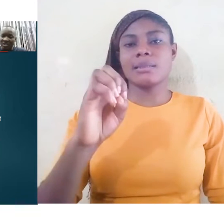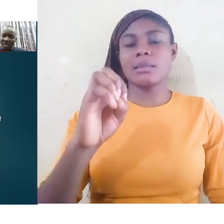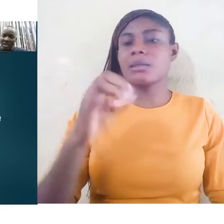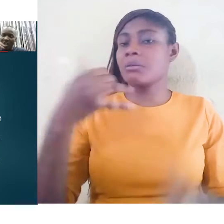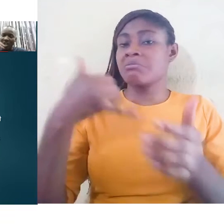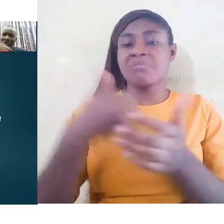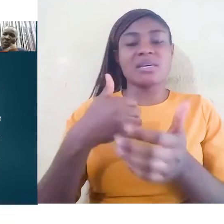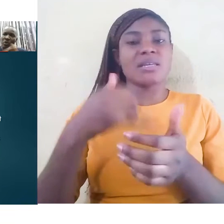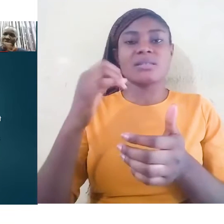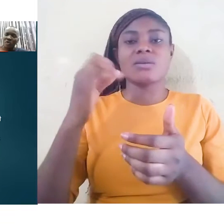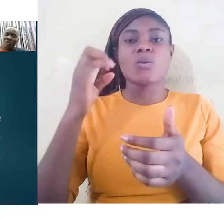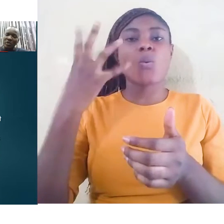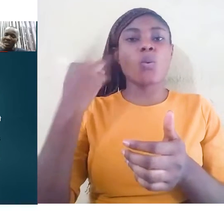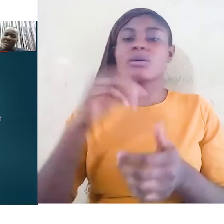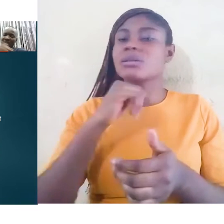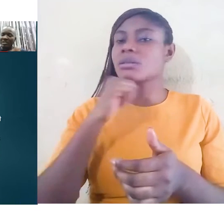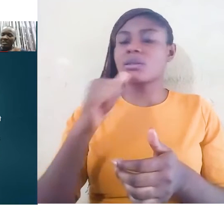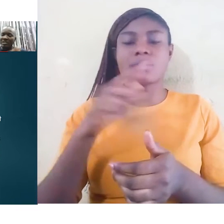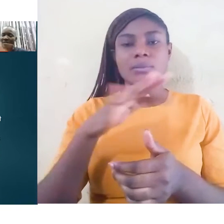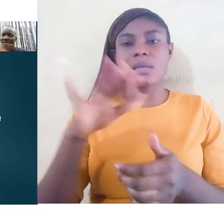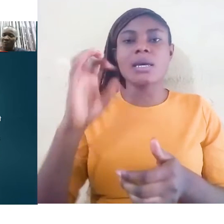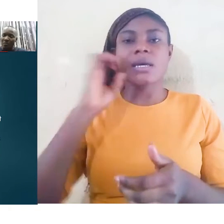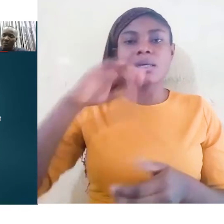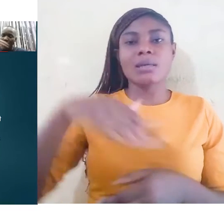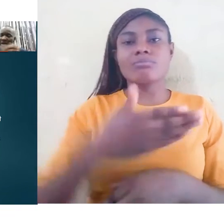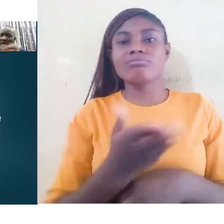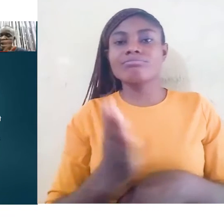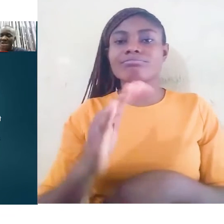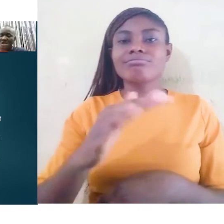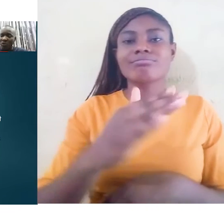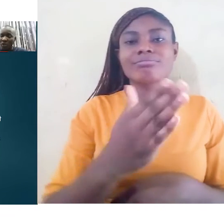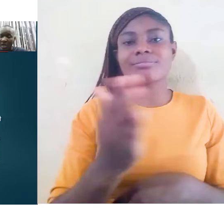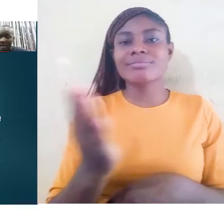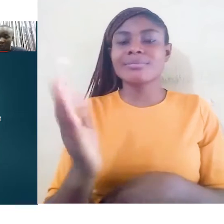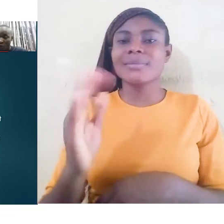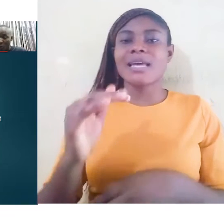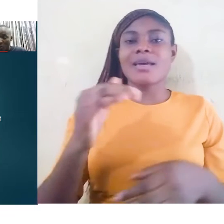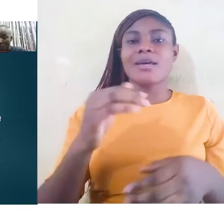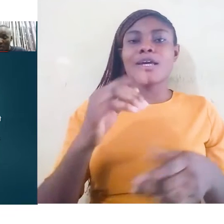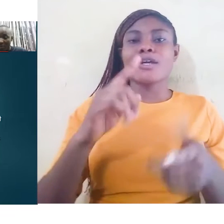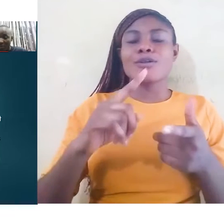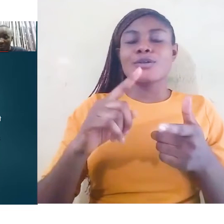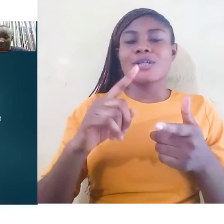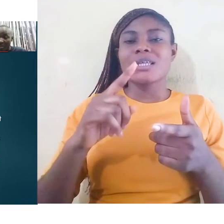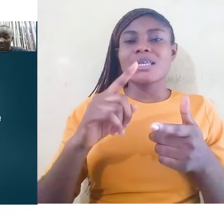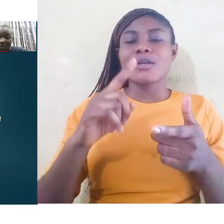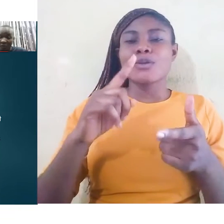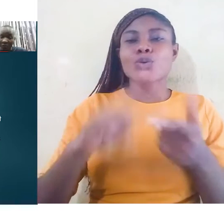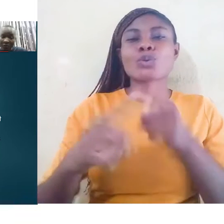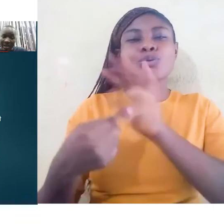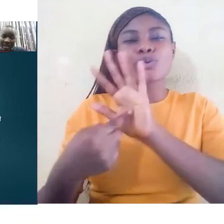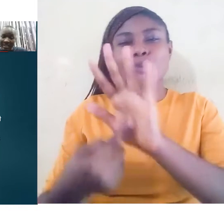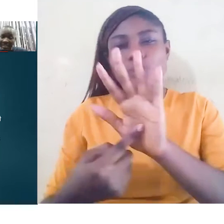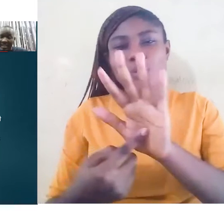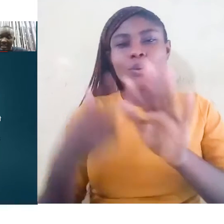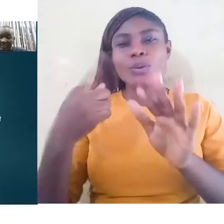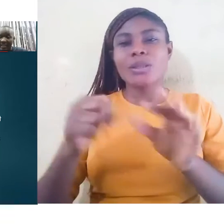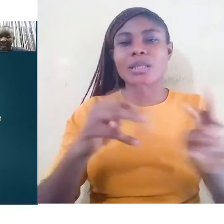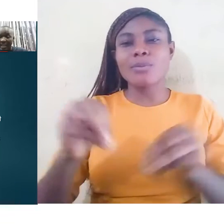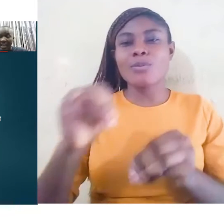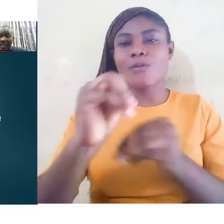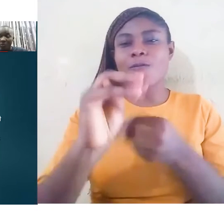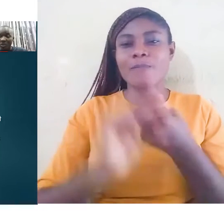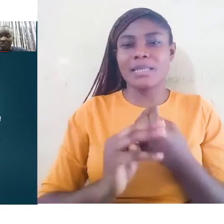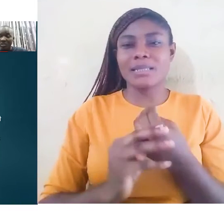spelled. He swindled his hands from one direction to the other to show the movement of a snake.